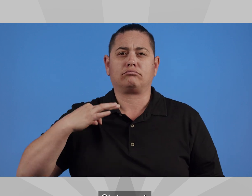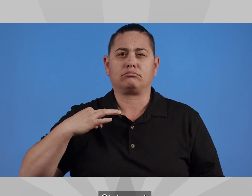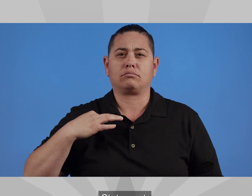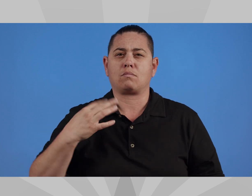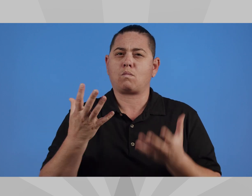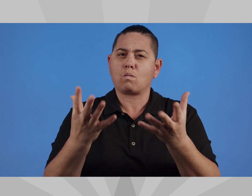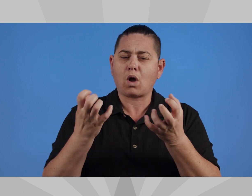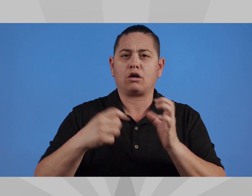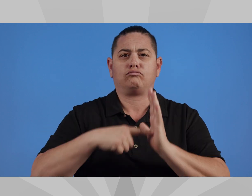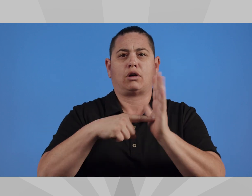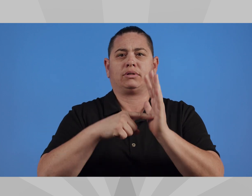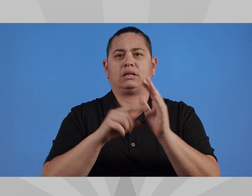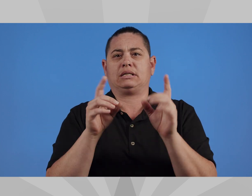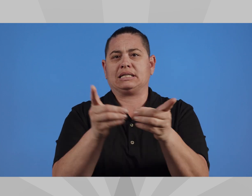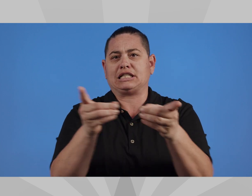Statement: